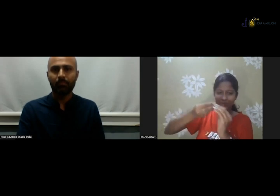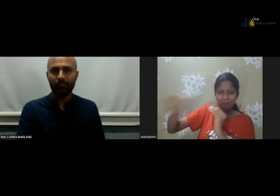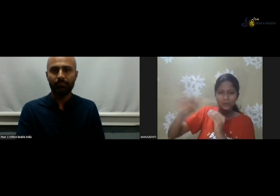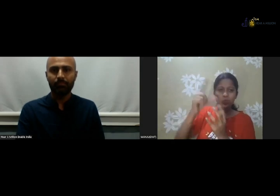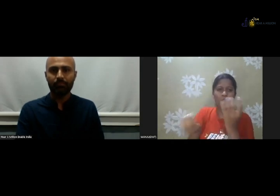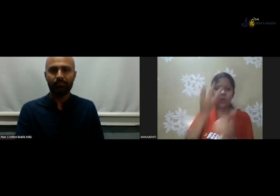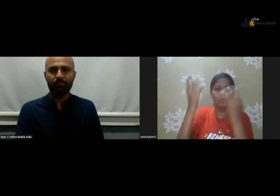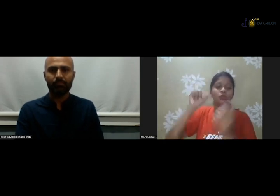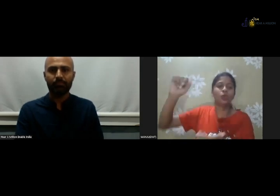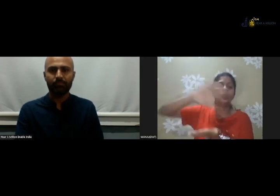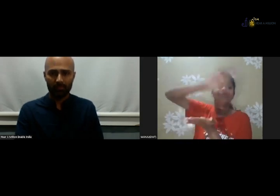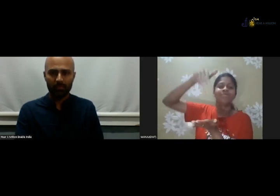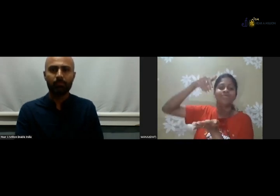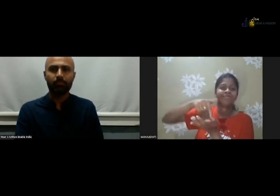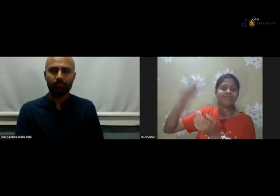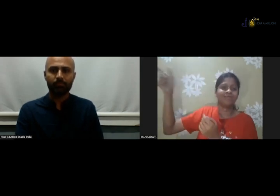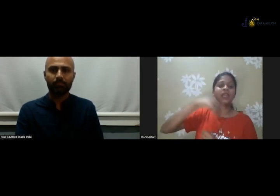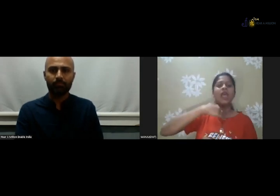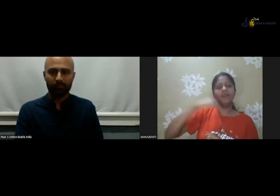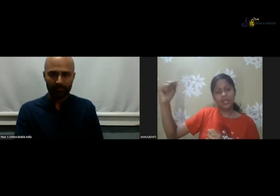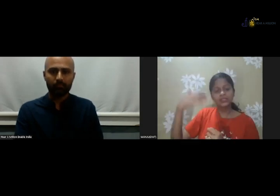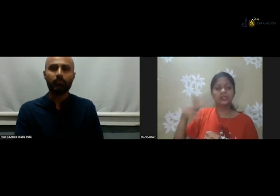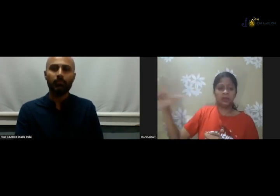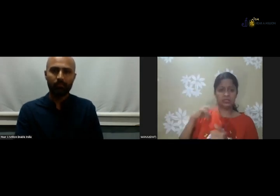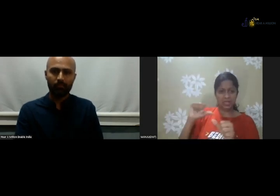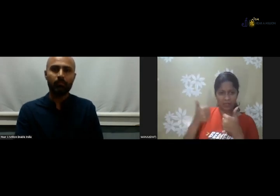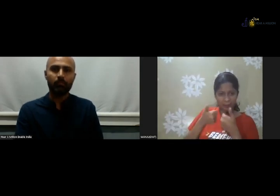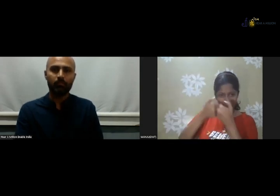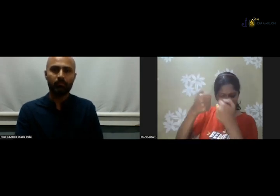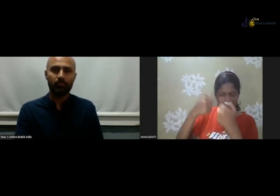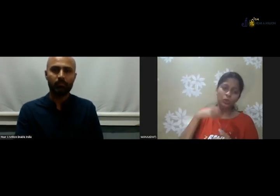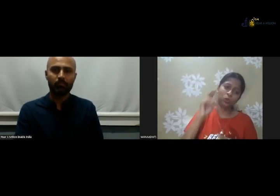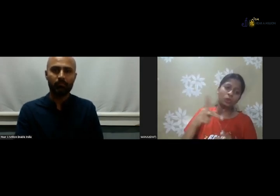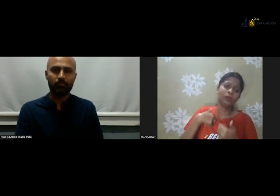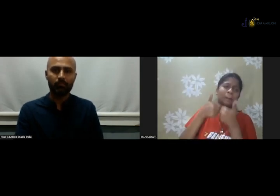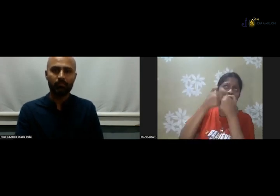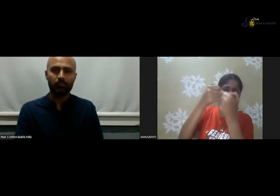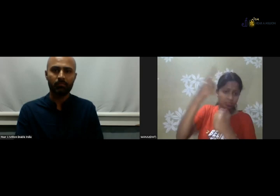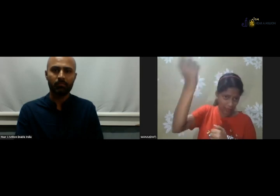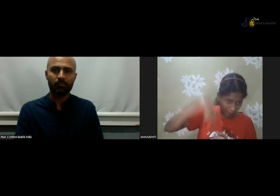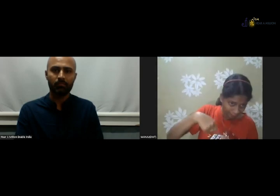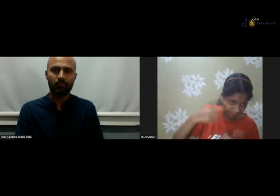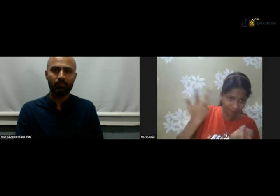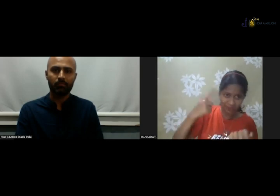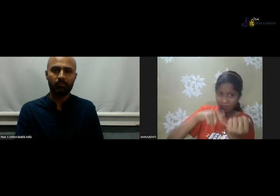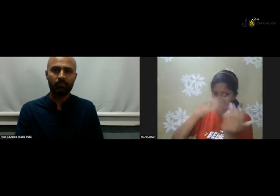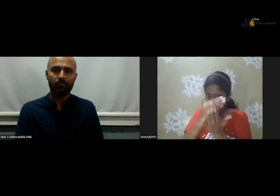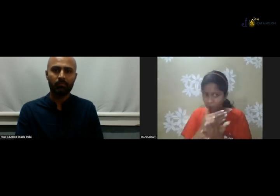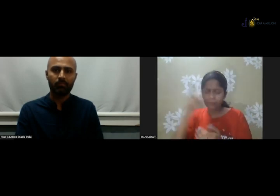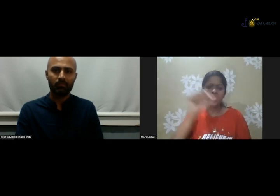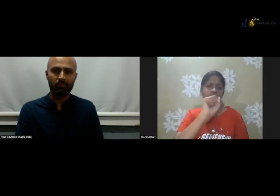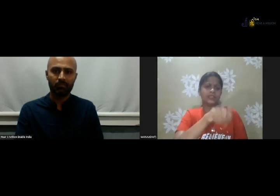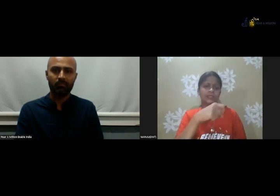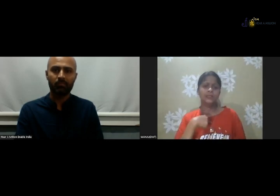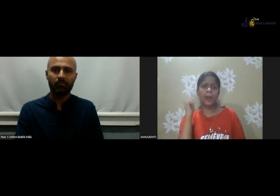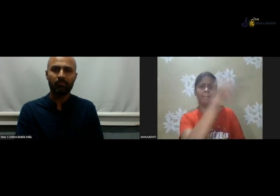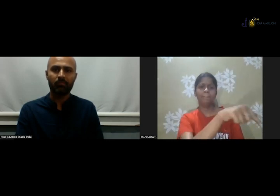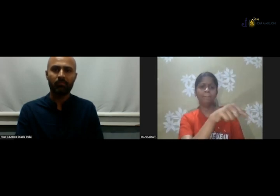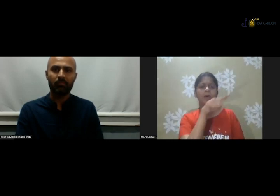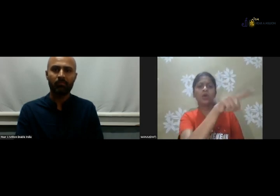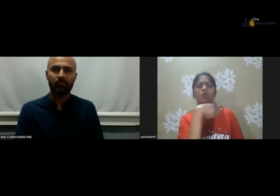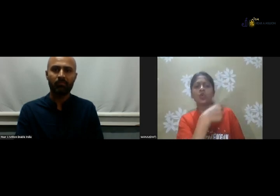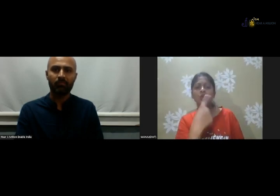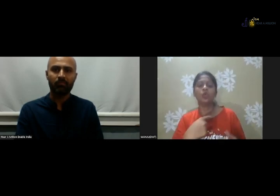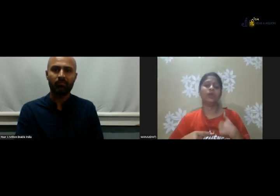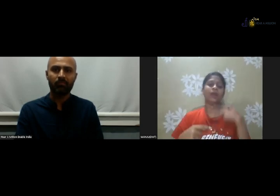before, in Delhi, there was a program on the occasion of, I guess, Lohri. So I told her